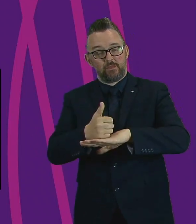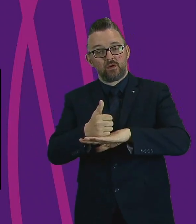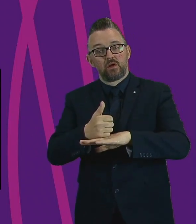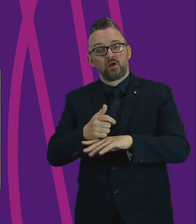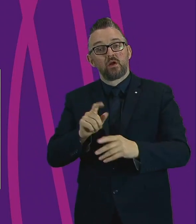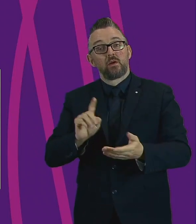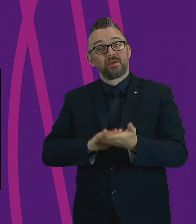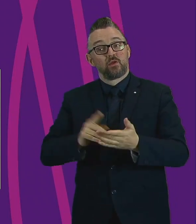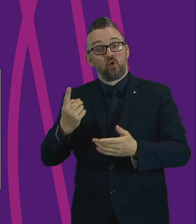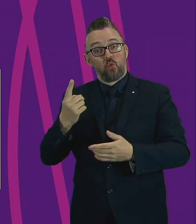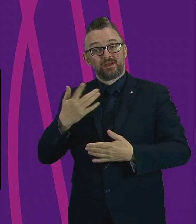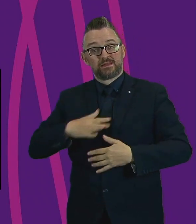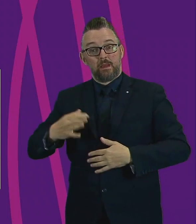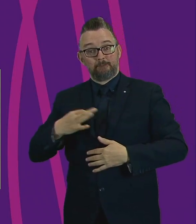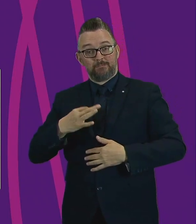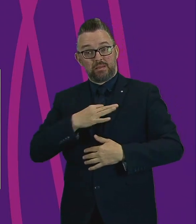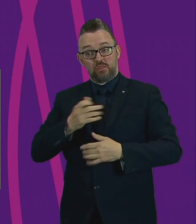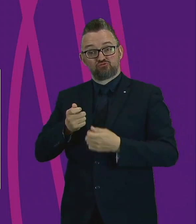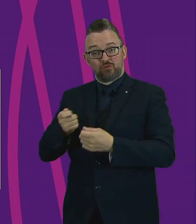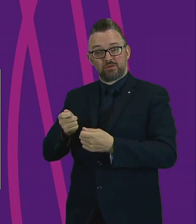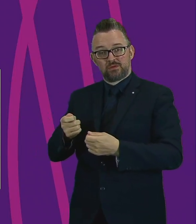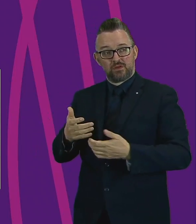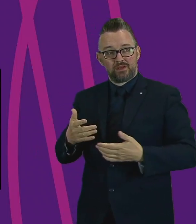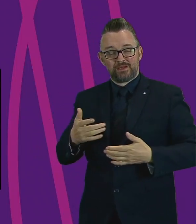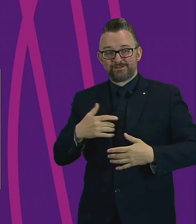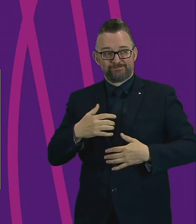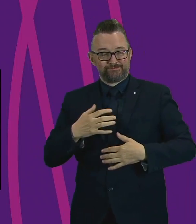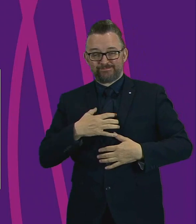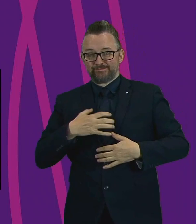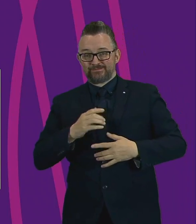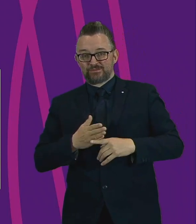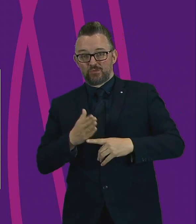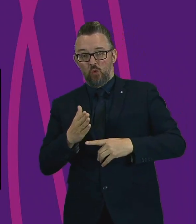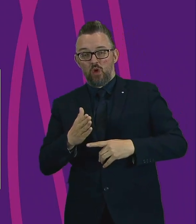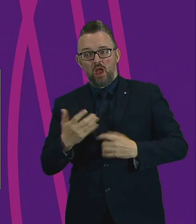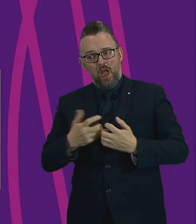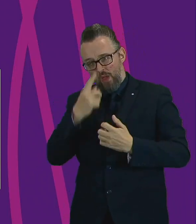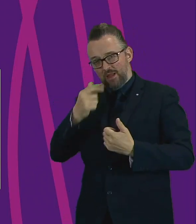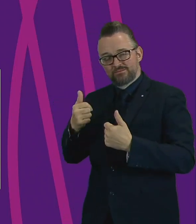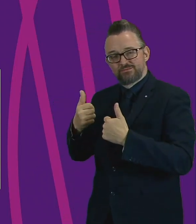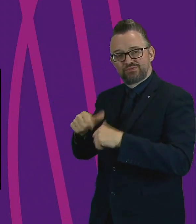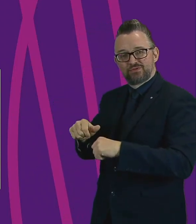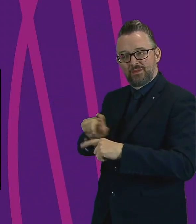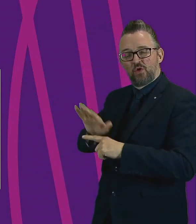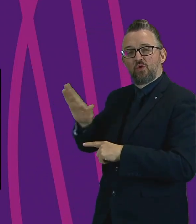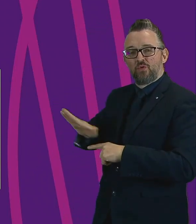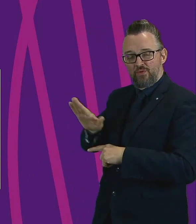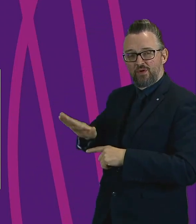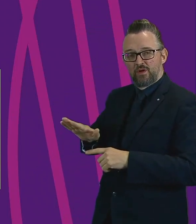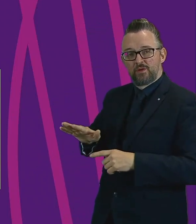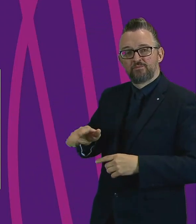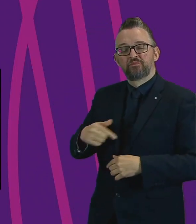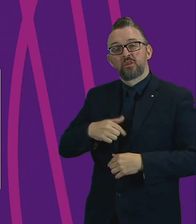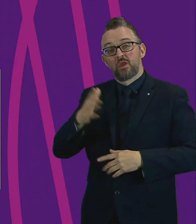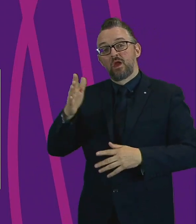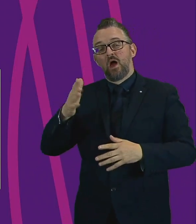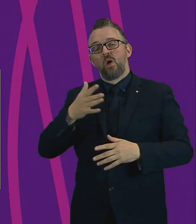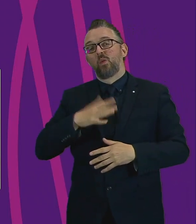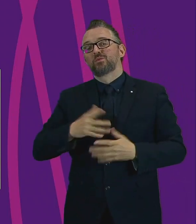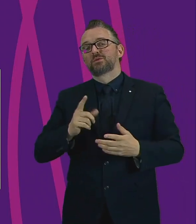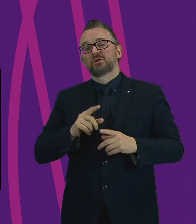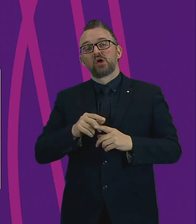medical treatment are supported fully. And Presiding Officer, I would like to sort of jump from the older generation to